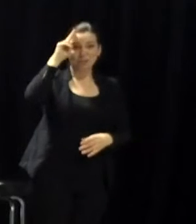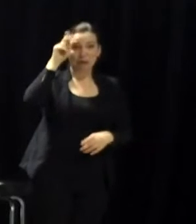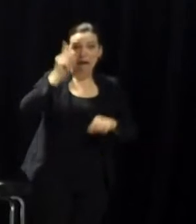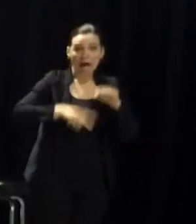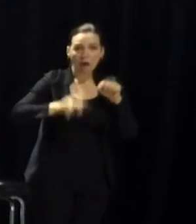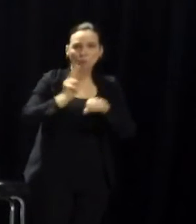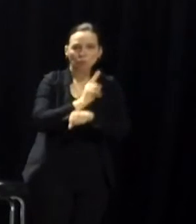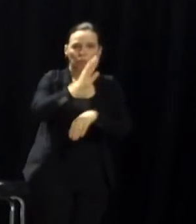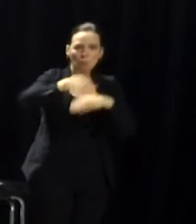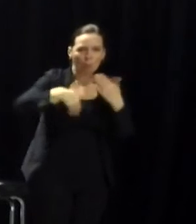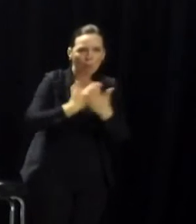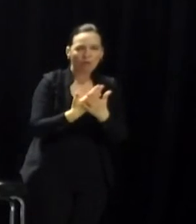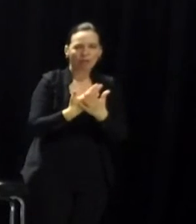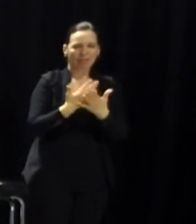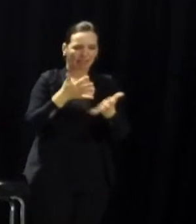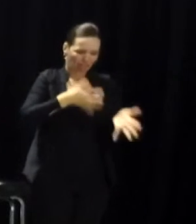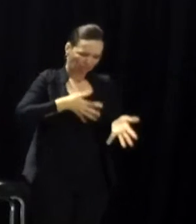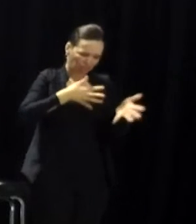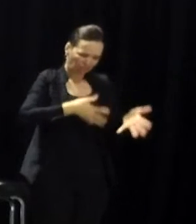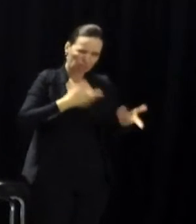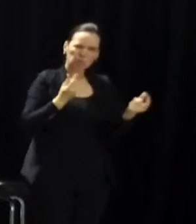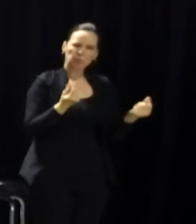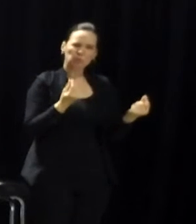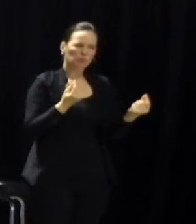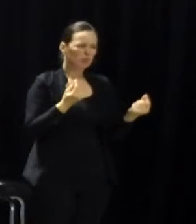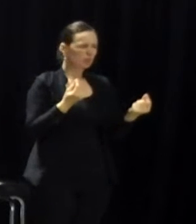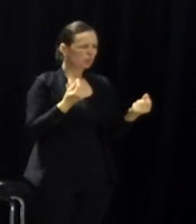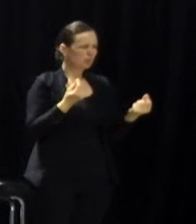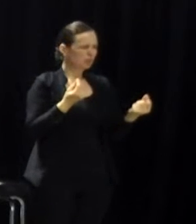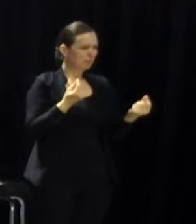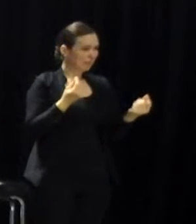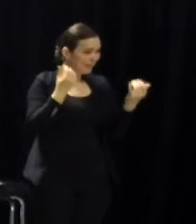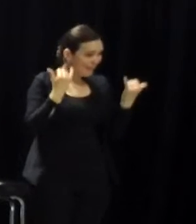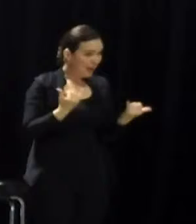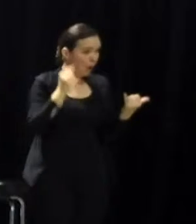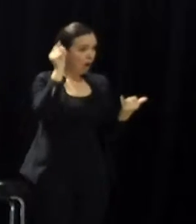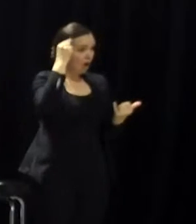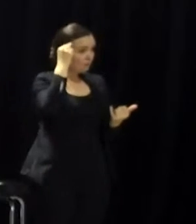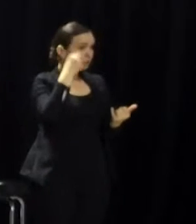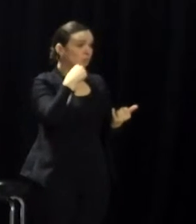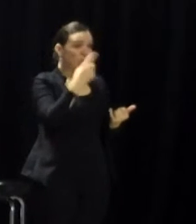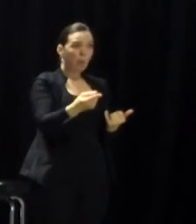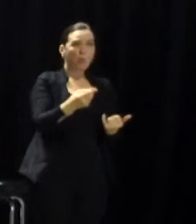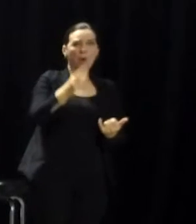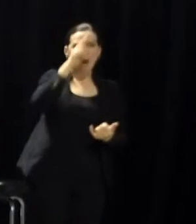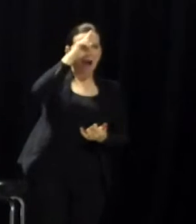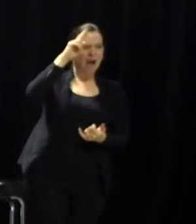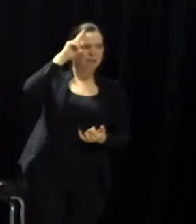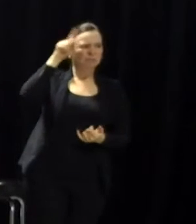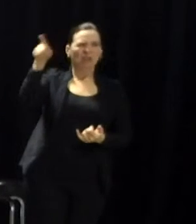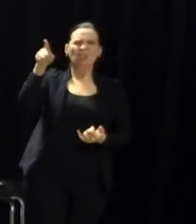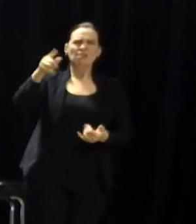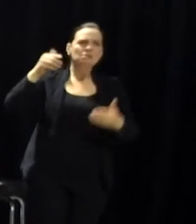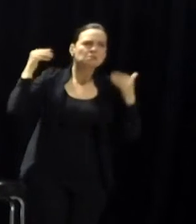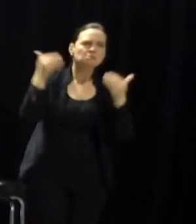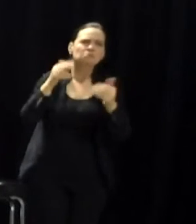today, urged the hospitals to get their supplies used up quicker.